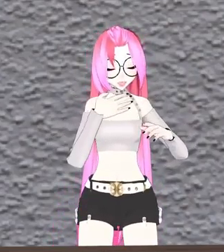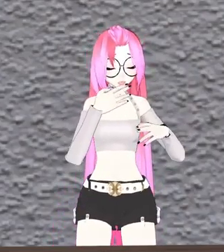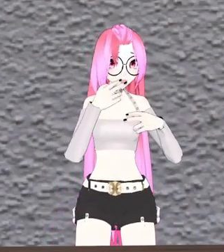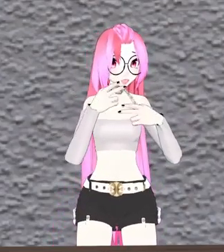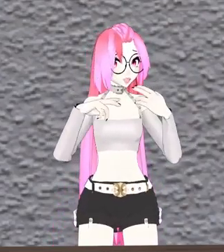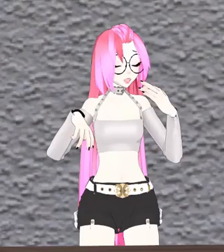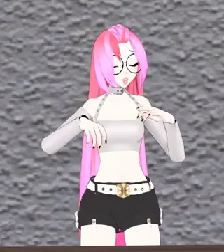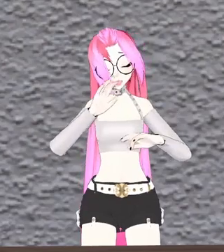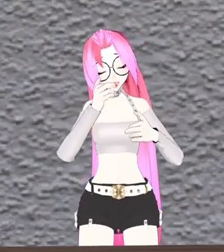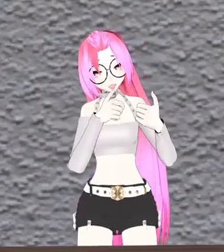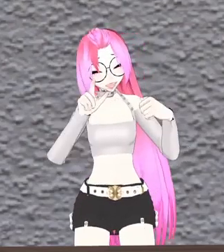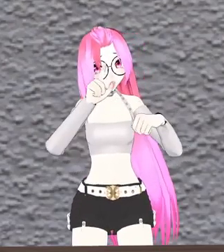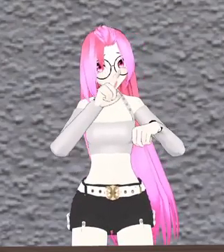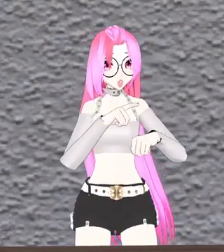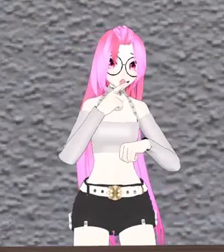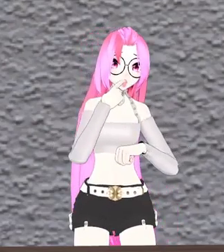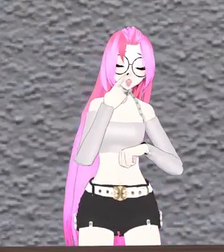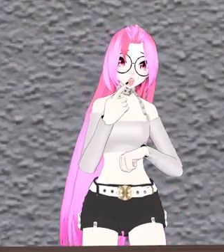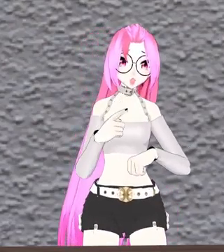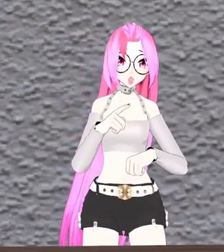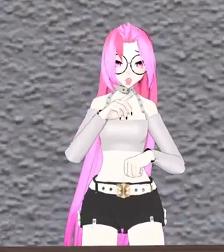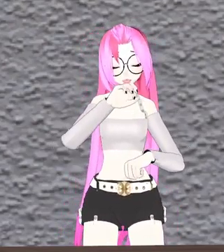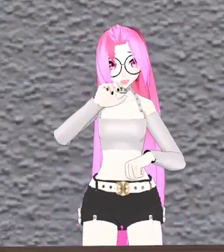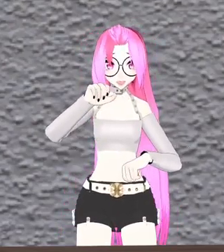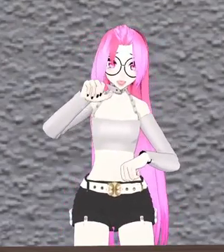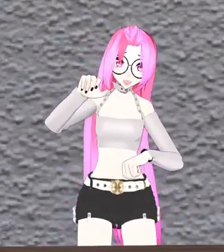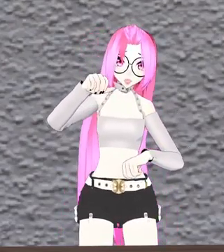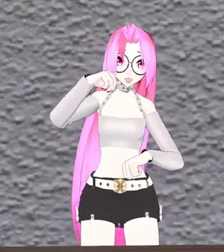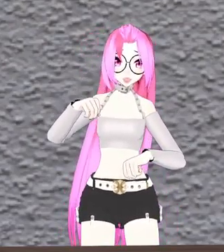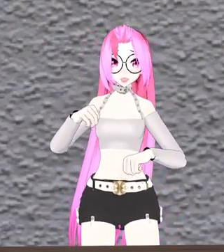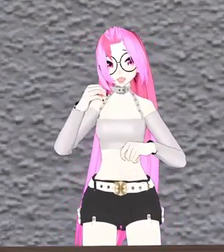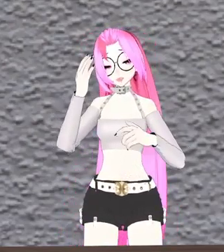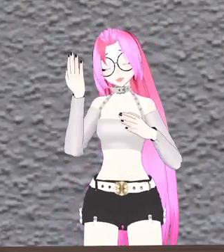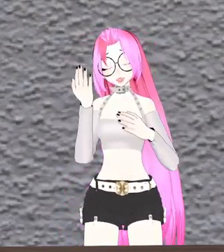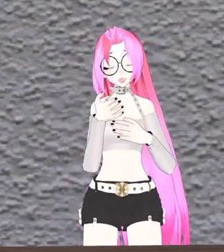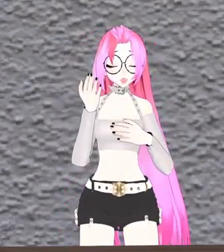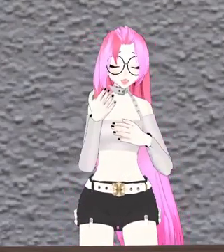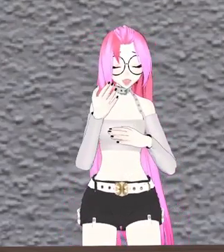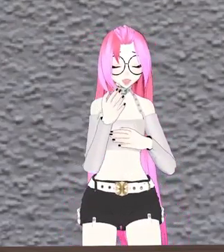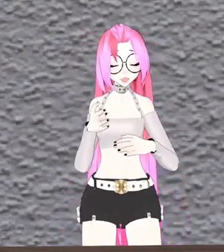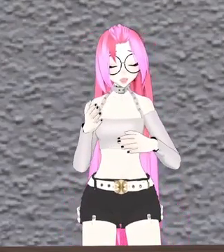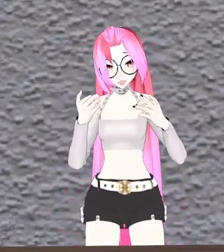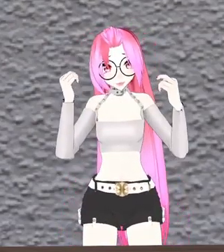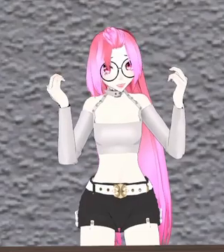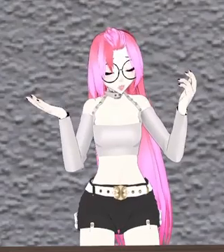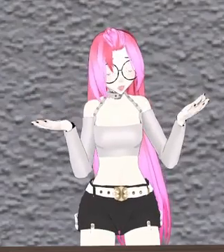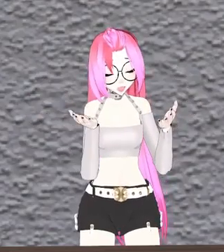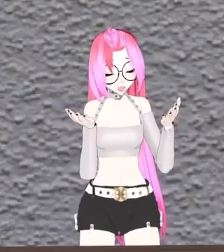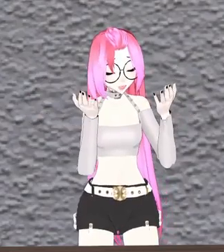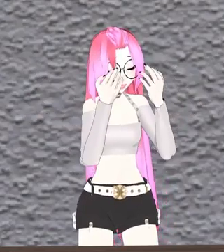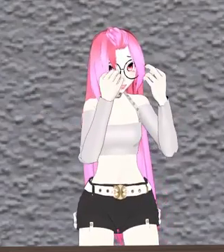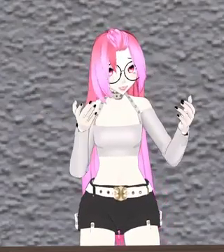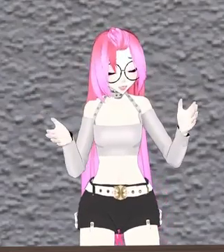story with my name in it and every single time you had to talk about me, you'd have to fingerspell the whole thing? That's super annoying and tedious. So what is the